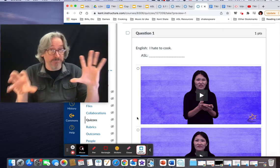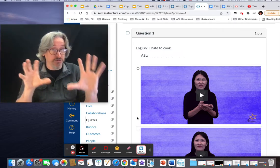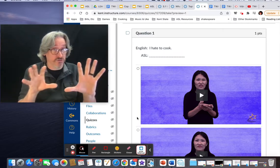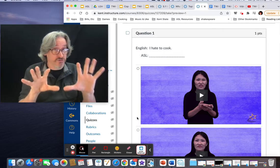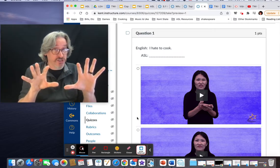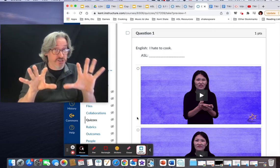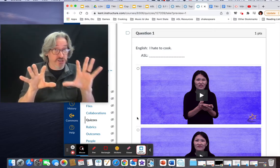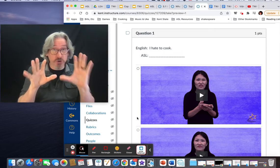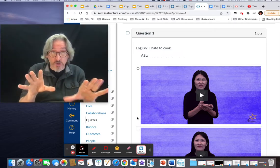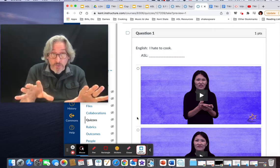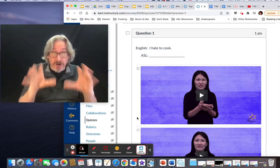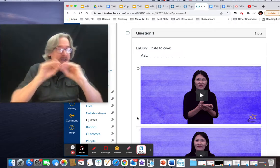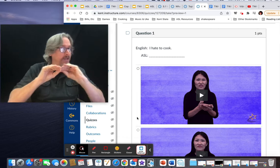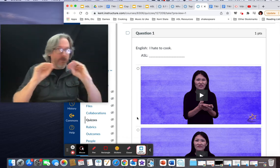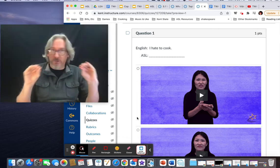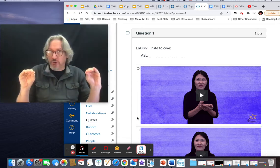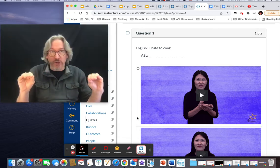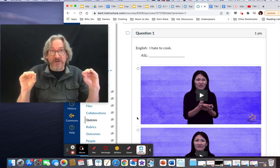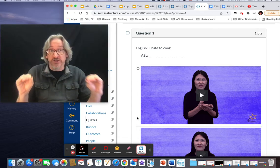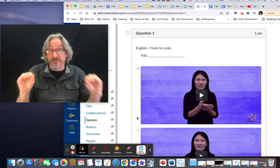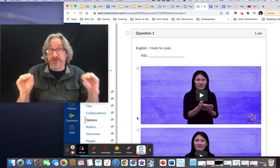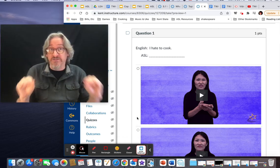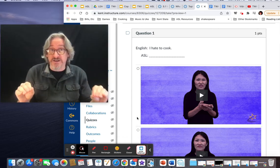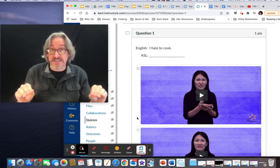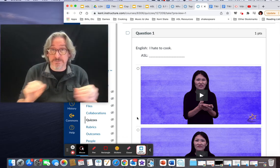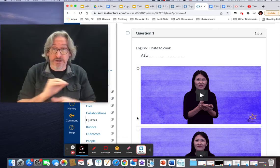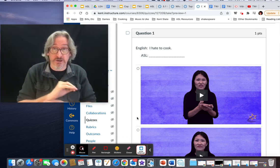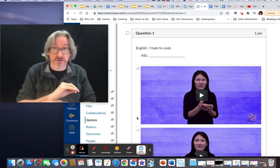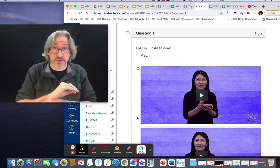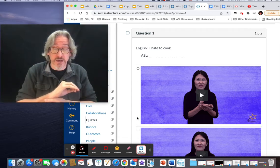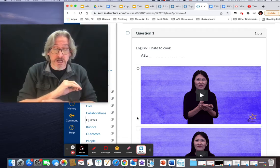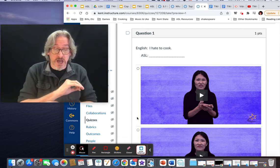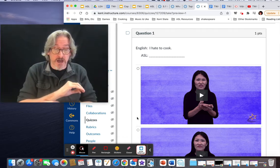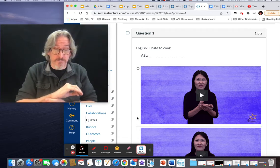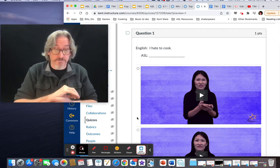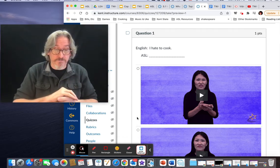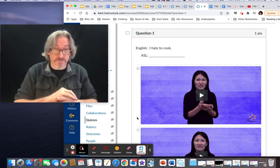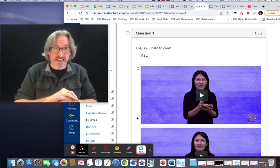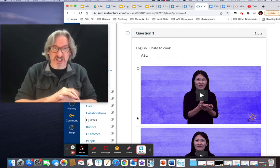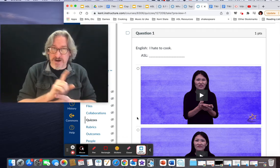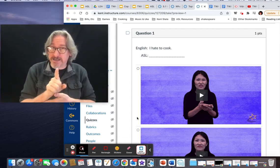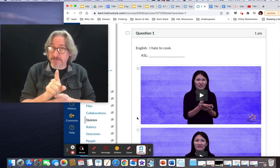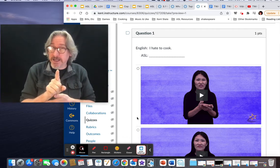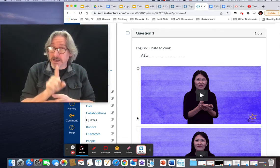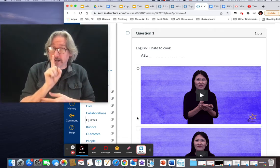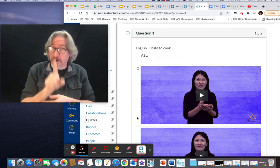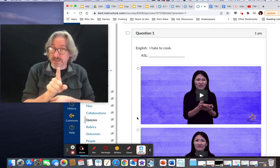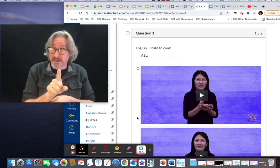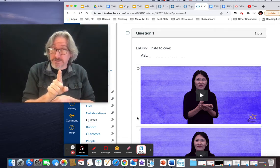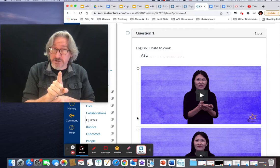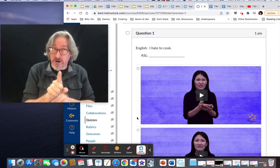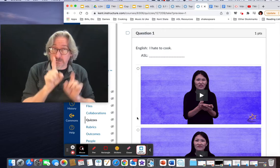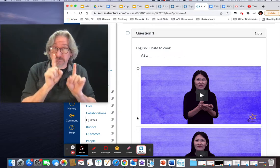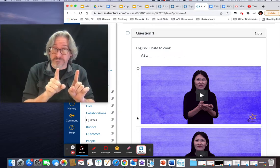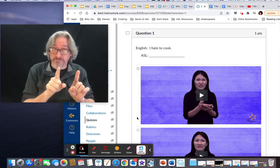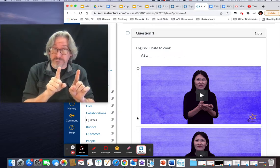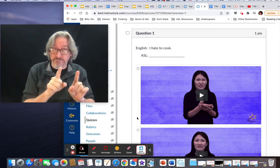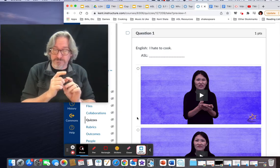right? So just so you're aware, they're looking for something very simple here. It distracted me, and I almost got something